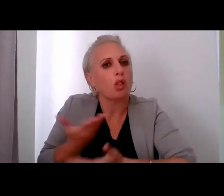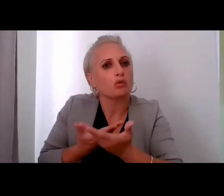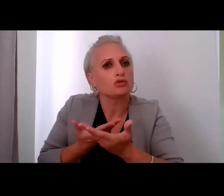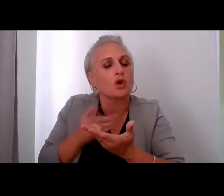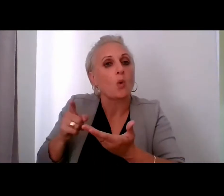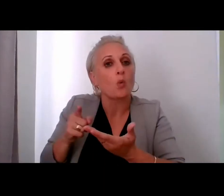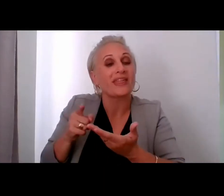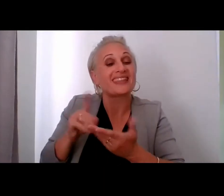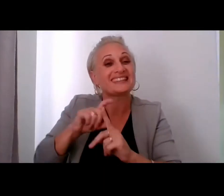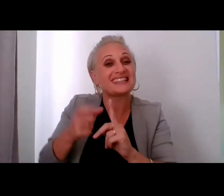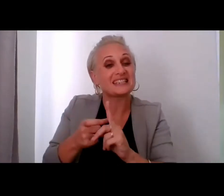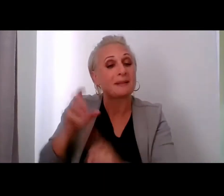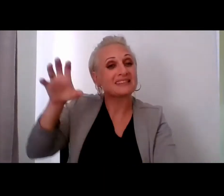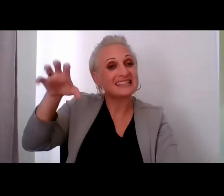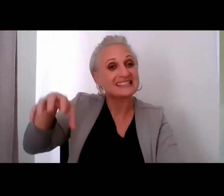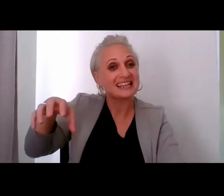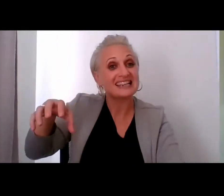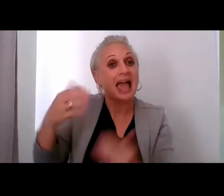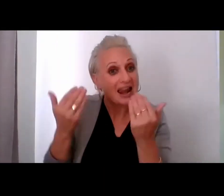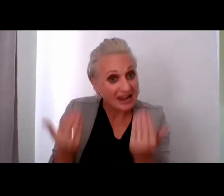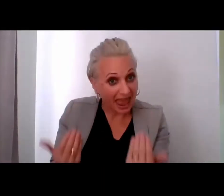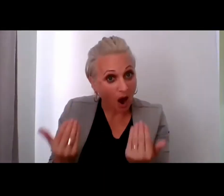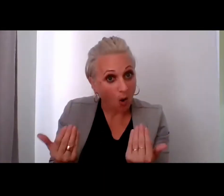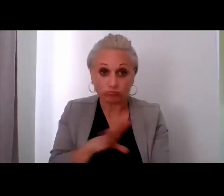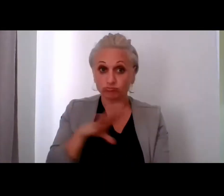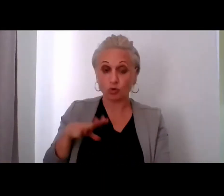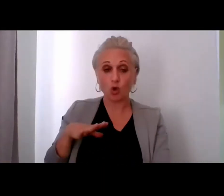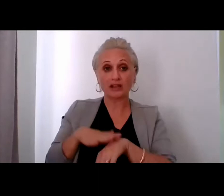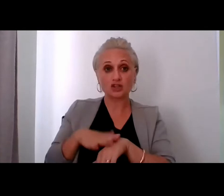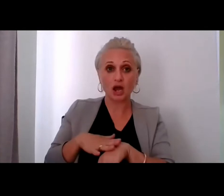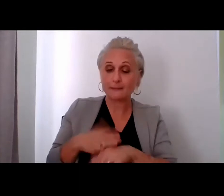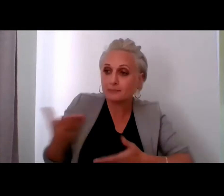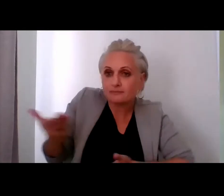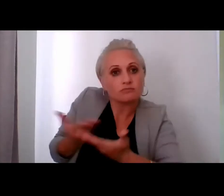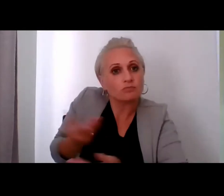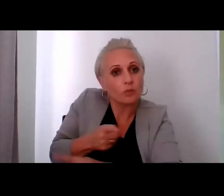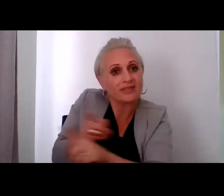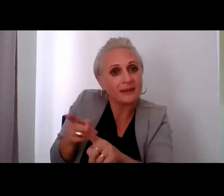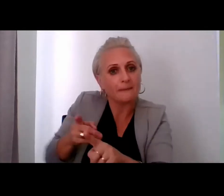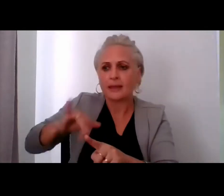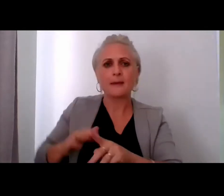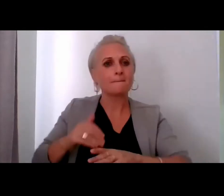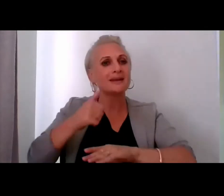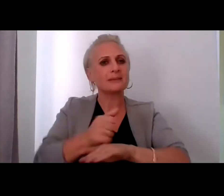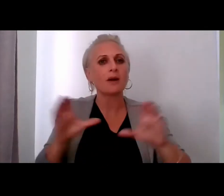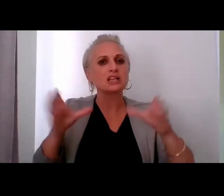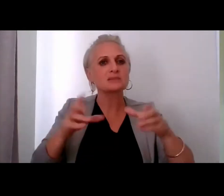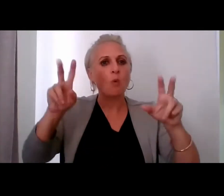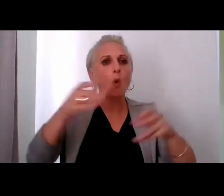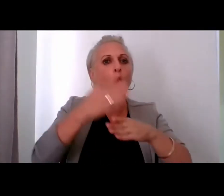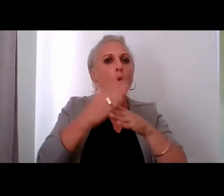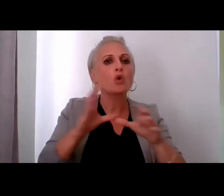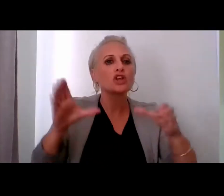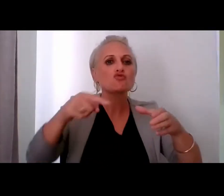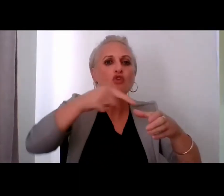stage? Do you want to form a small working group of one or both of internal